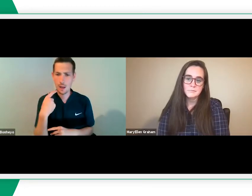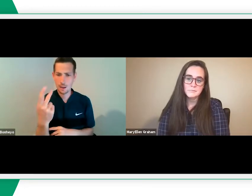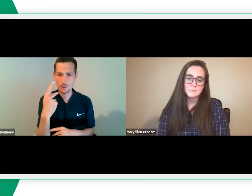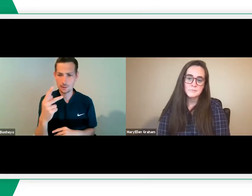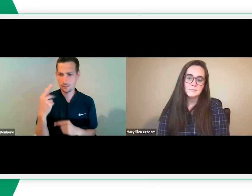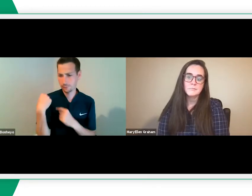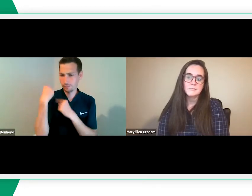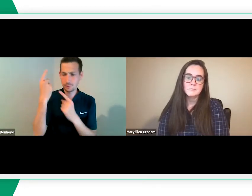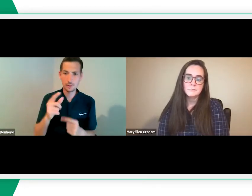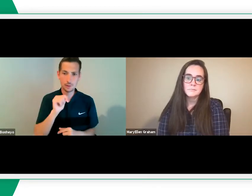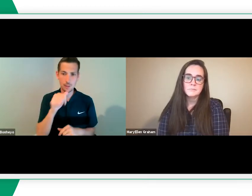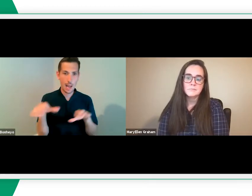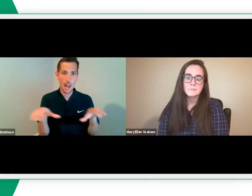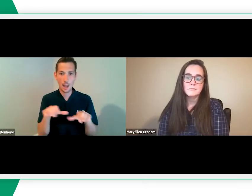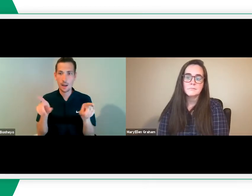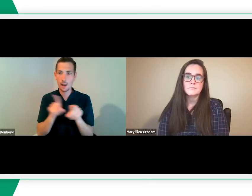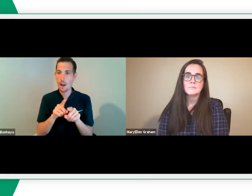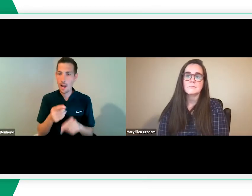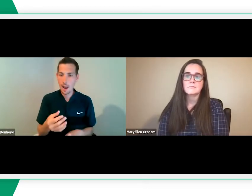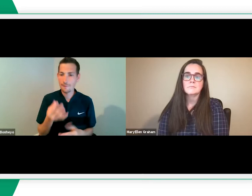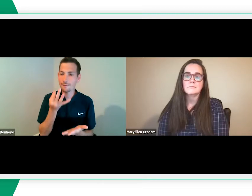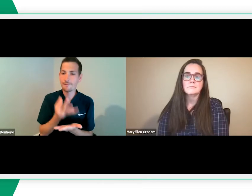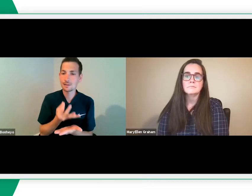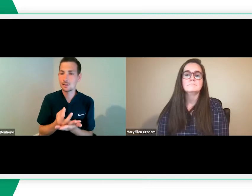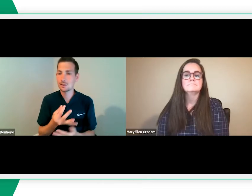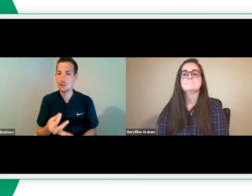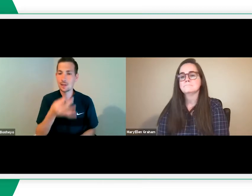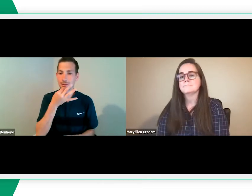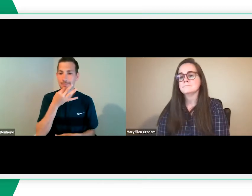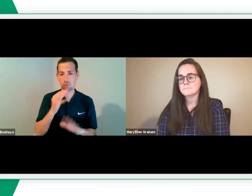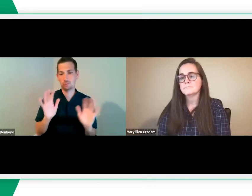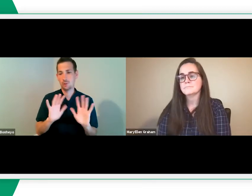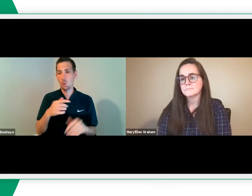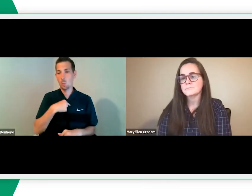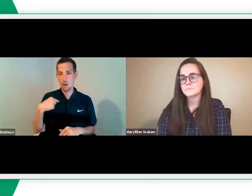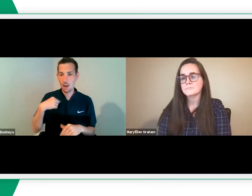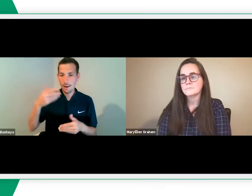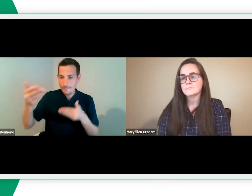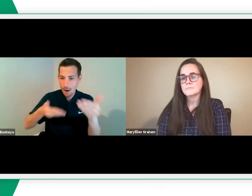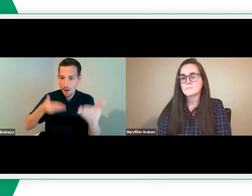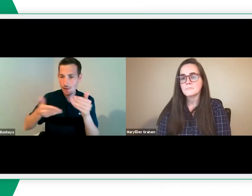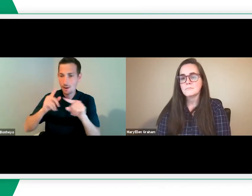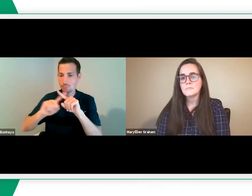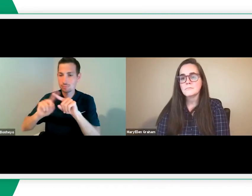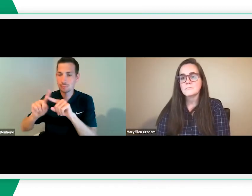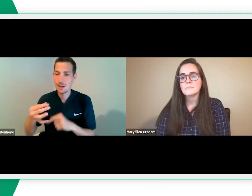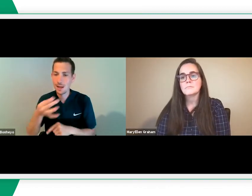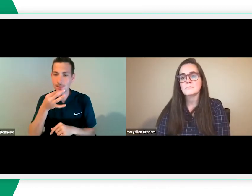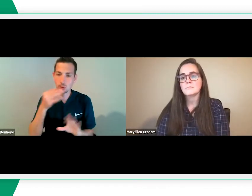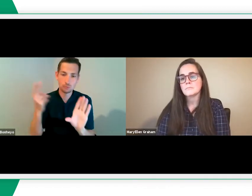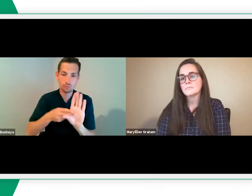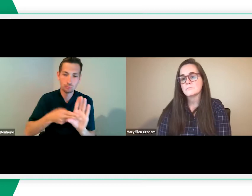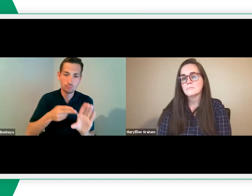technology. I also want to emphasize that we have not been as, we're not financial experts.